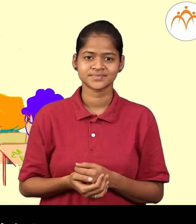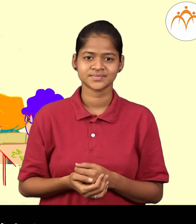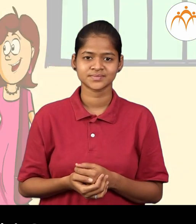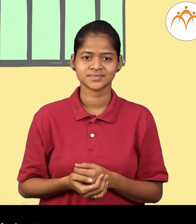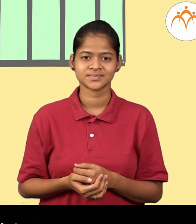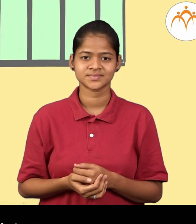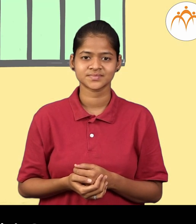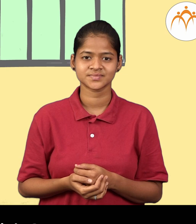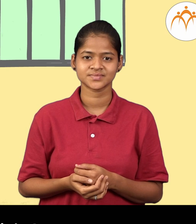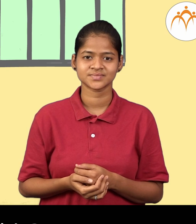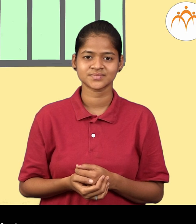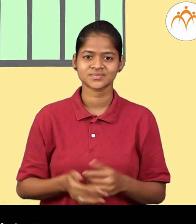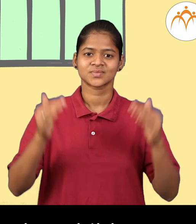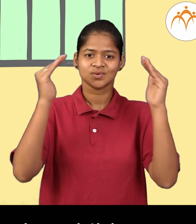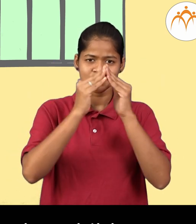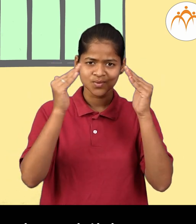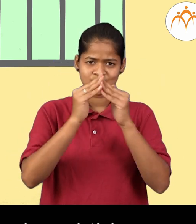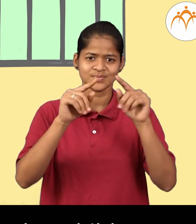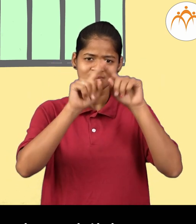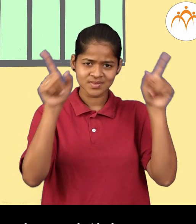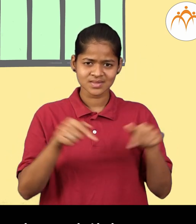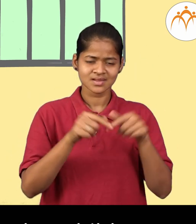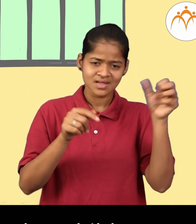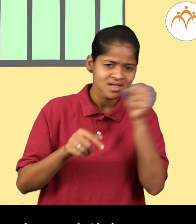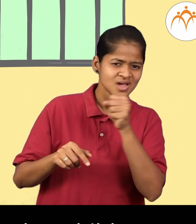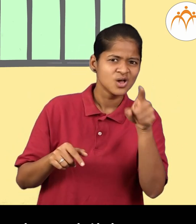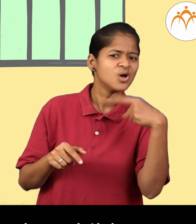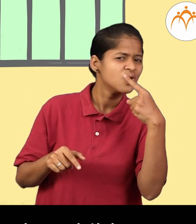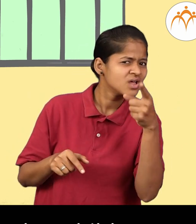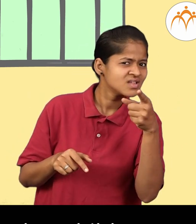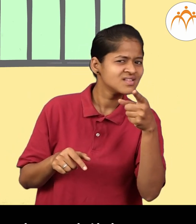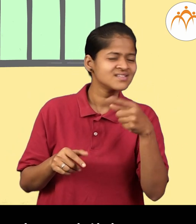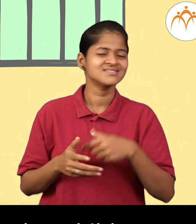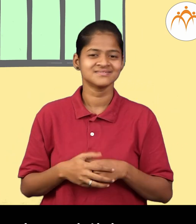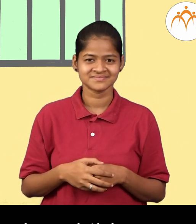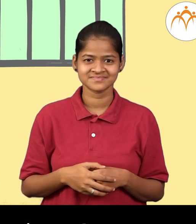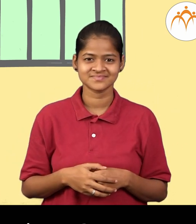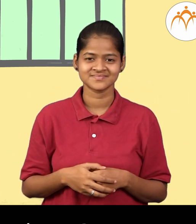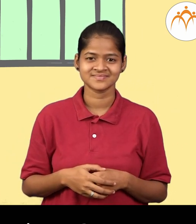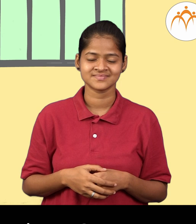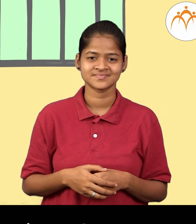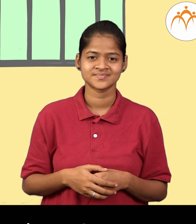this? A mother is asking her child, where had you been?